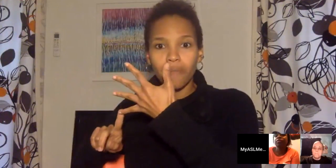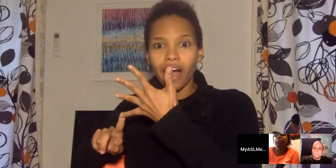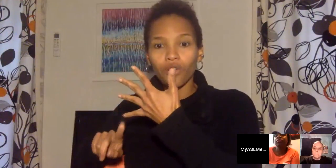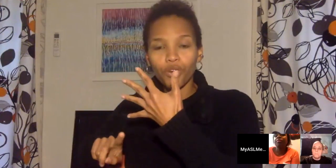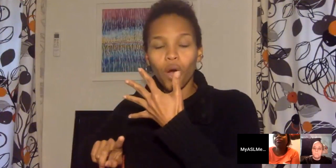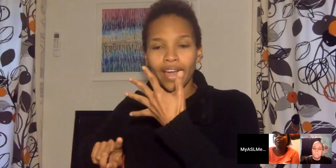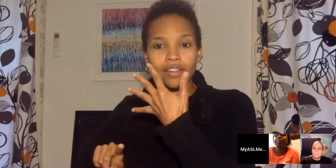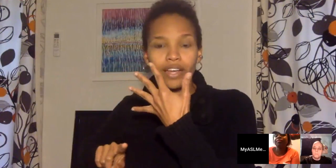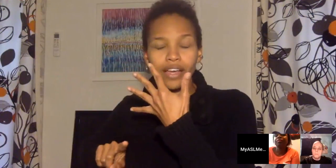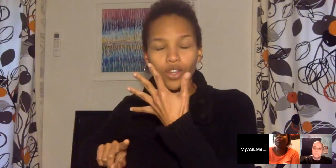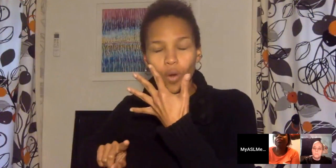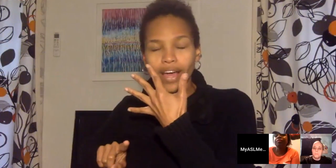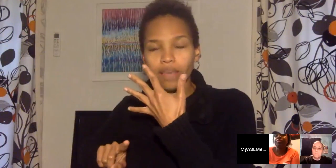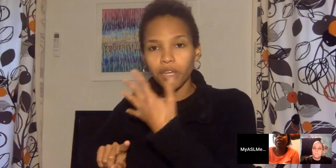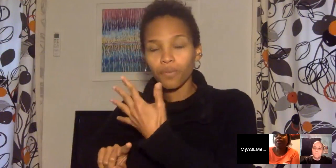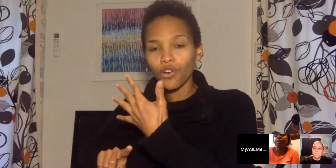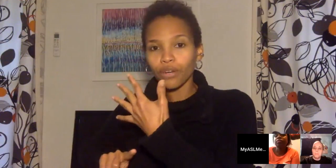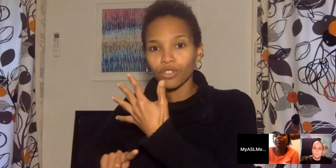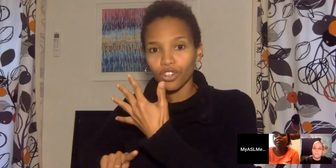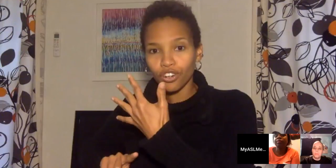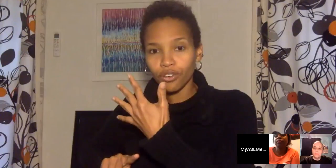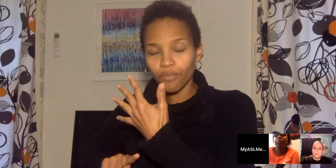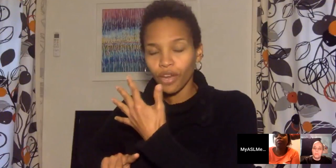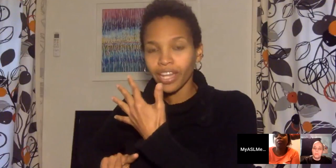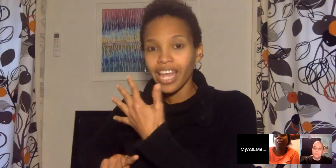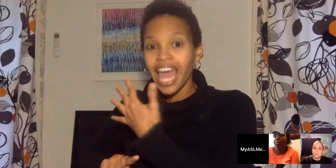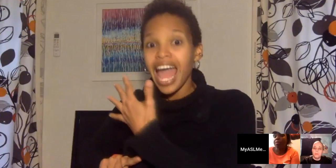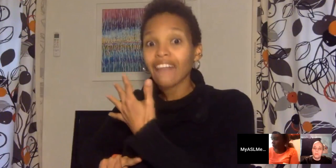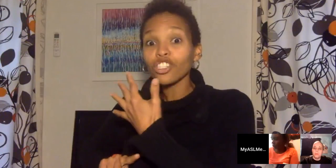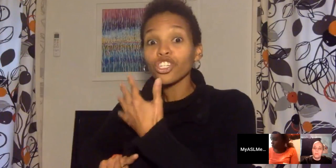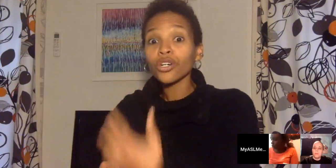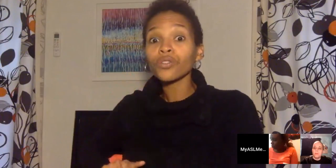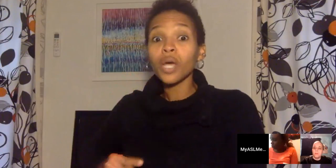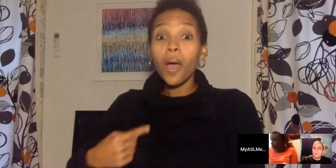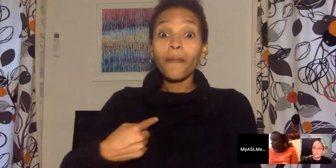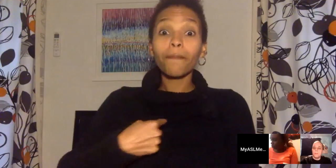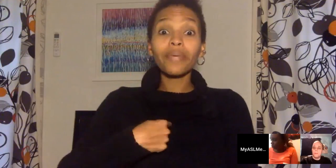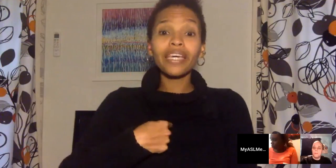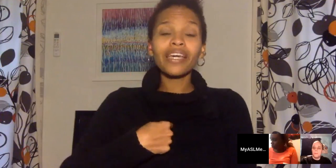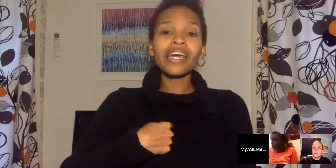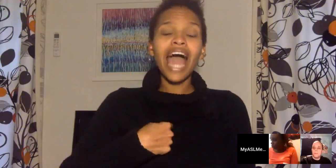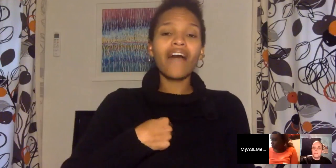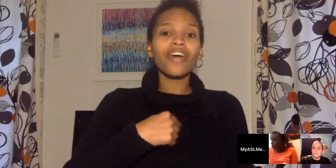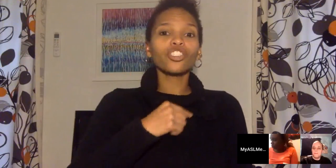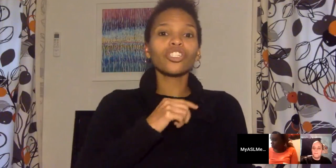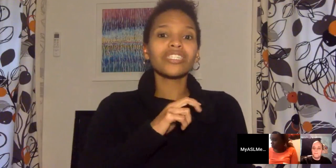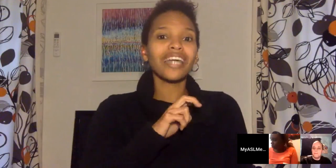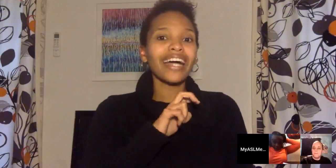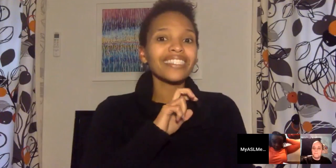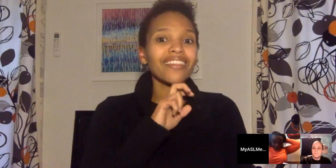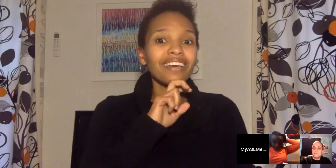about the YAP program to her, right? And then she goes, me, and then she signs this,